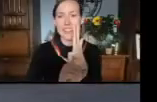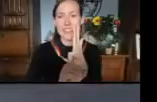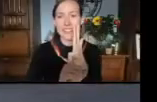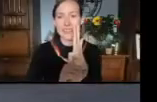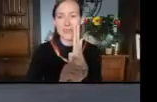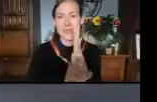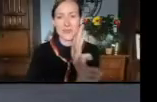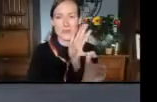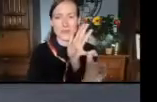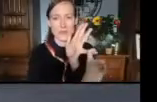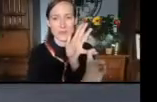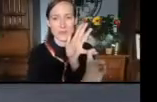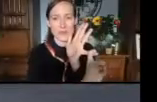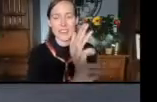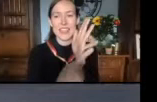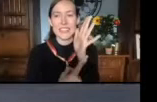S